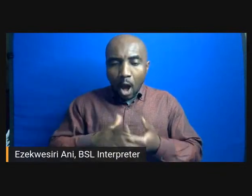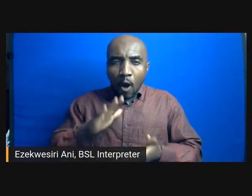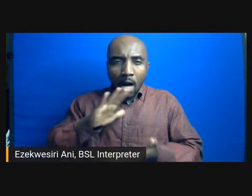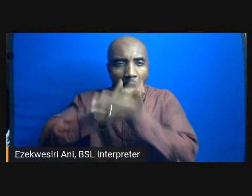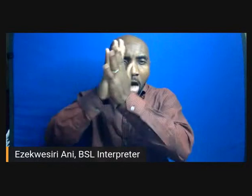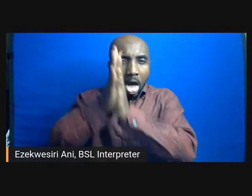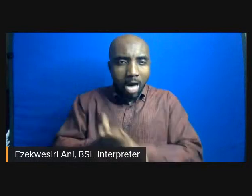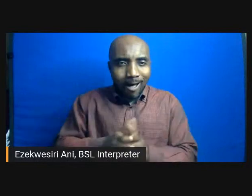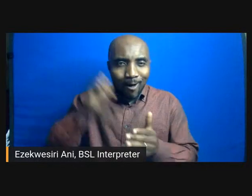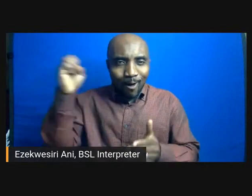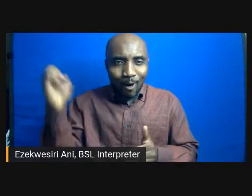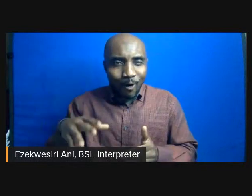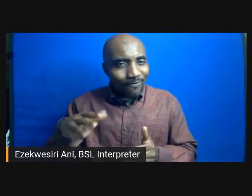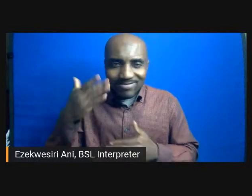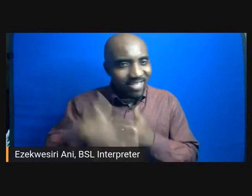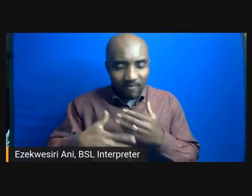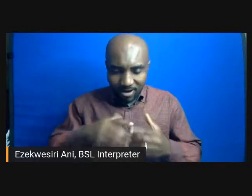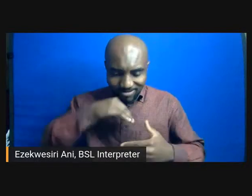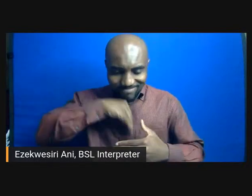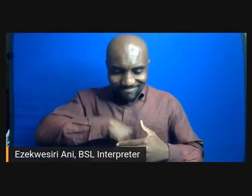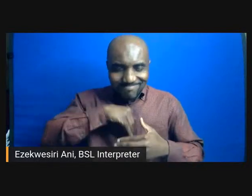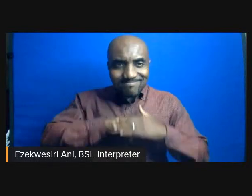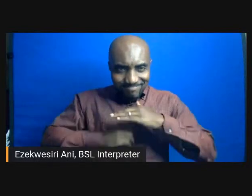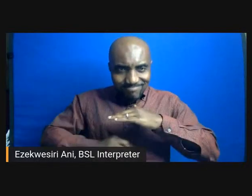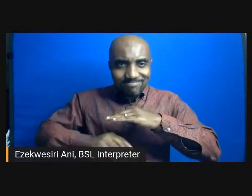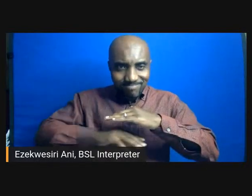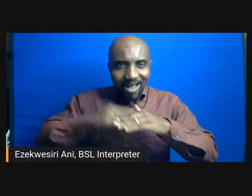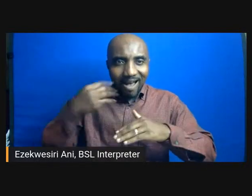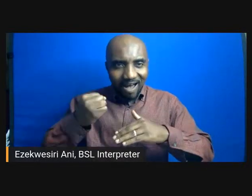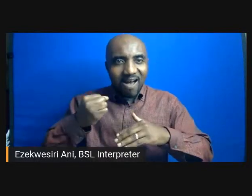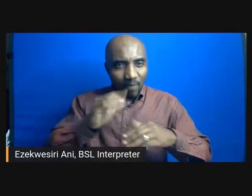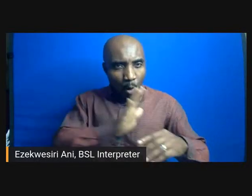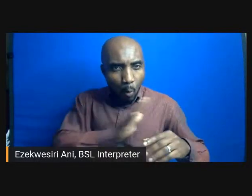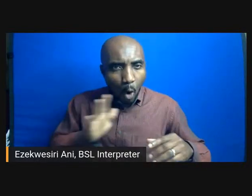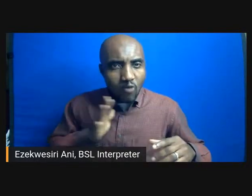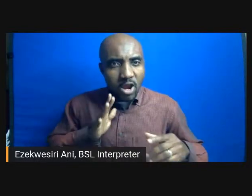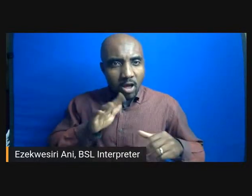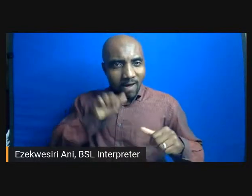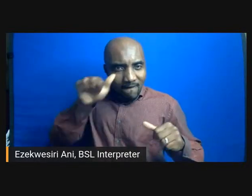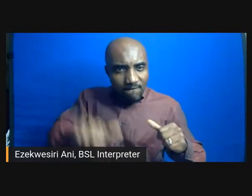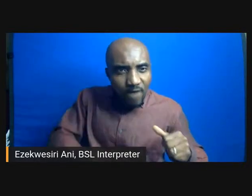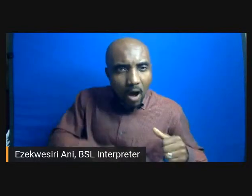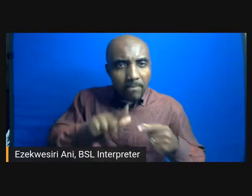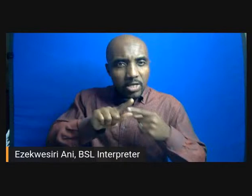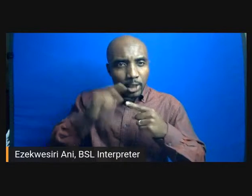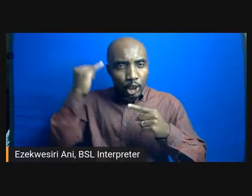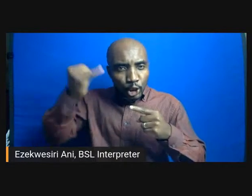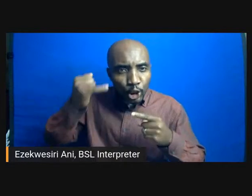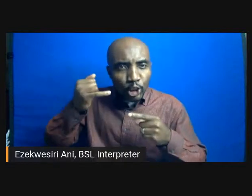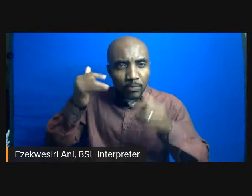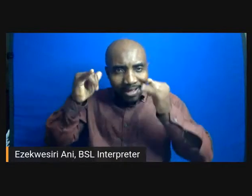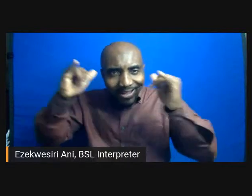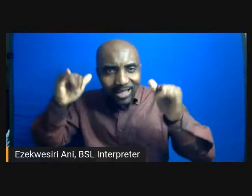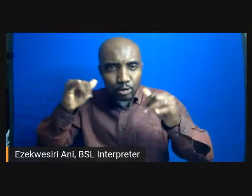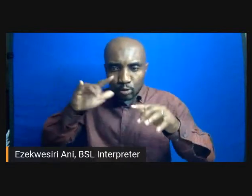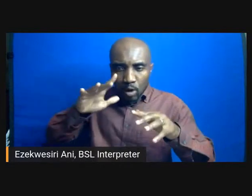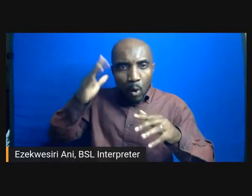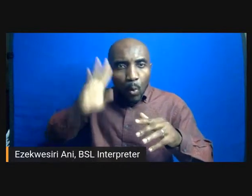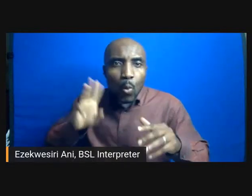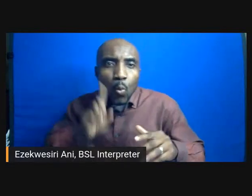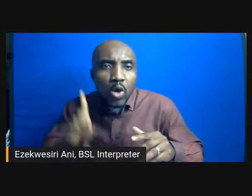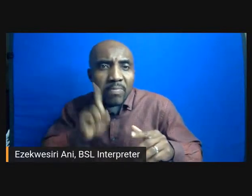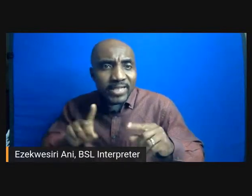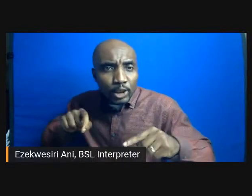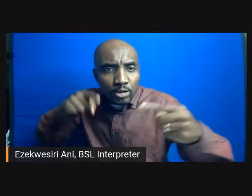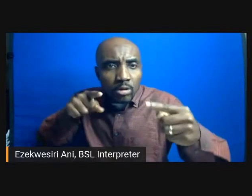crushed. Traditional warriors, pastoralists, farmers, and women fought against the